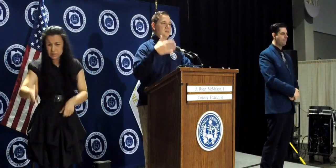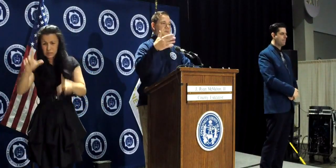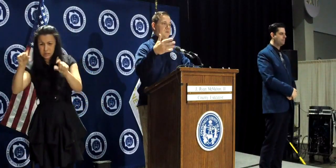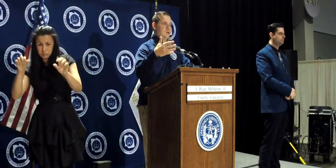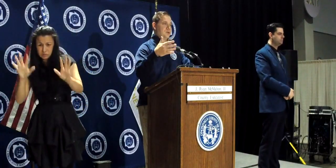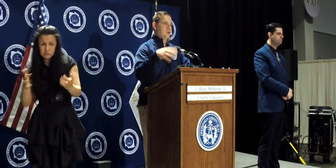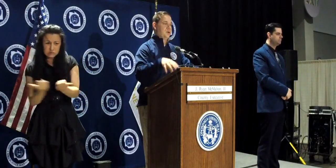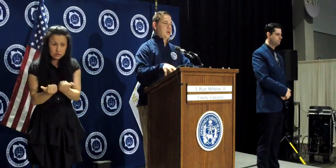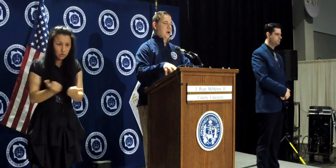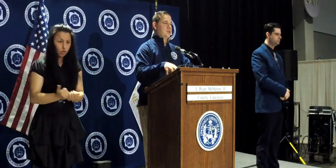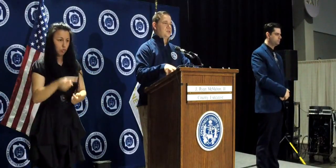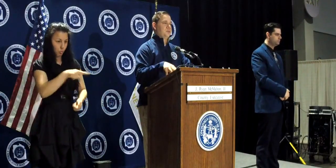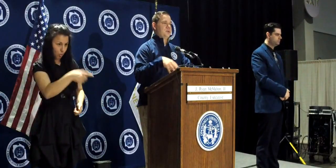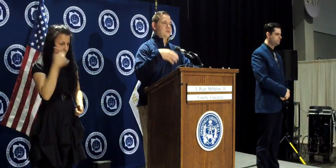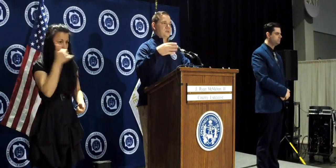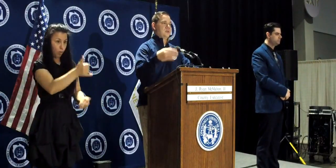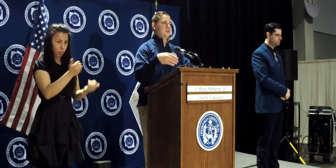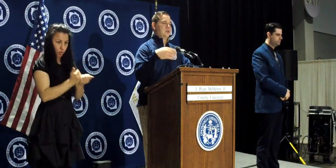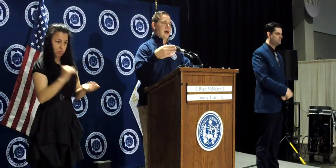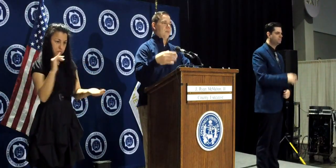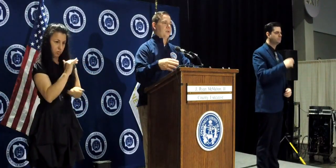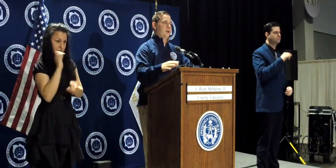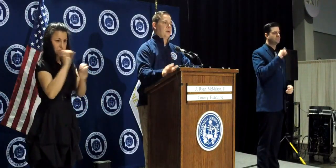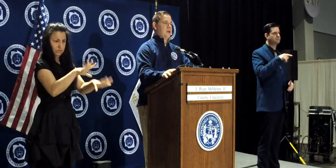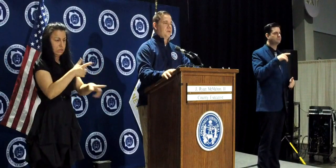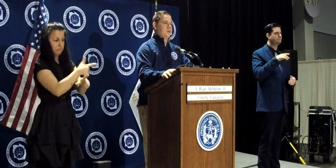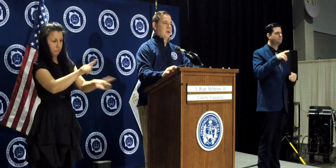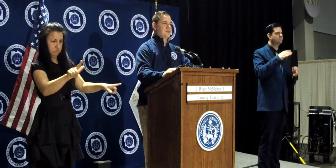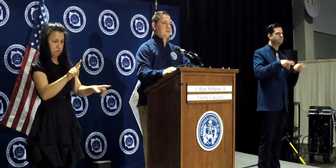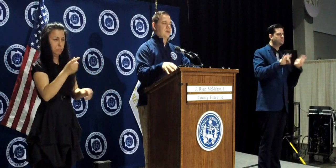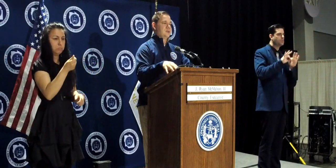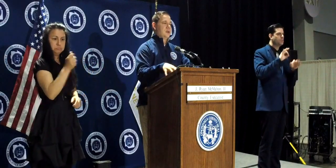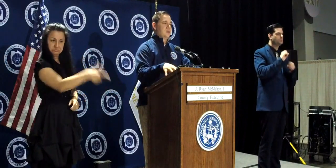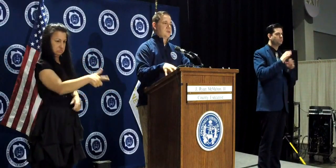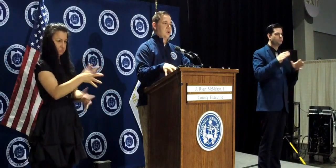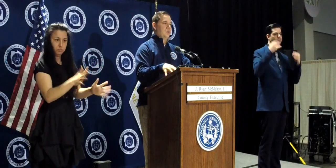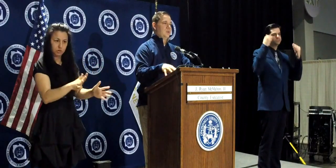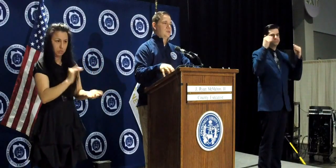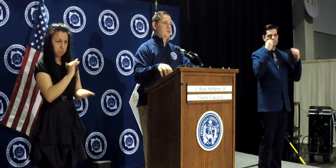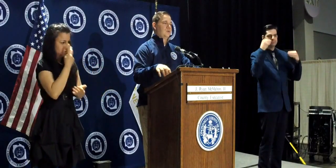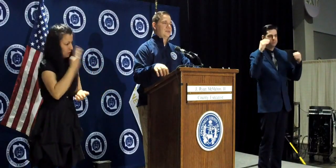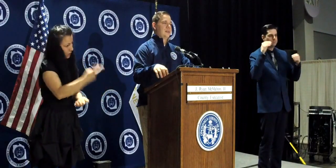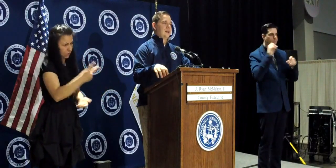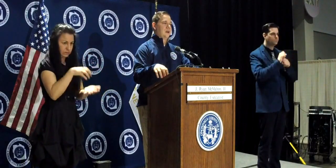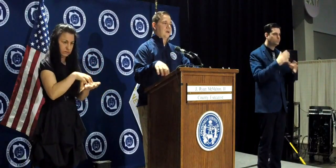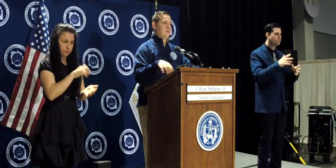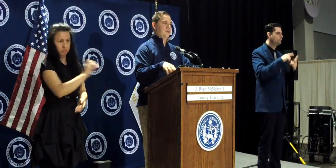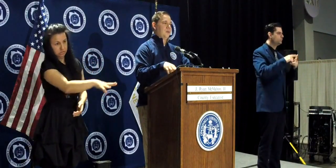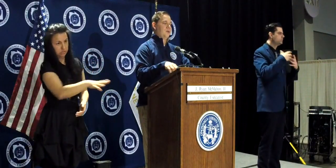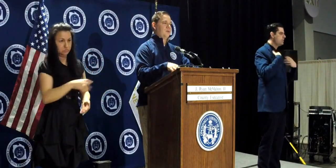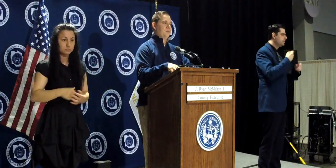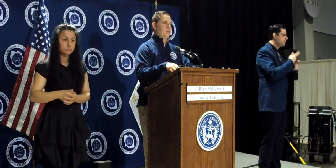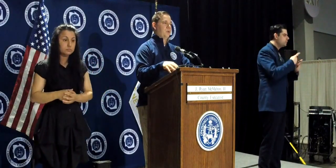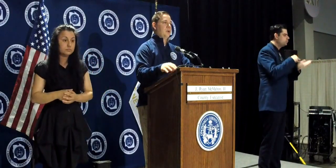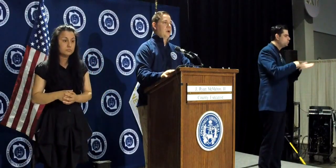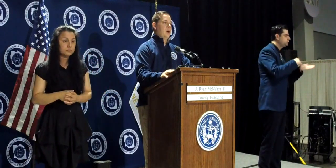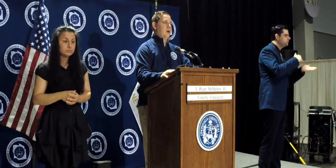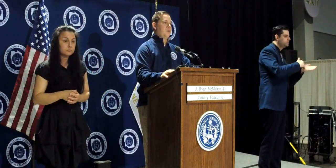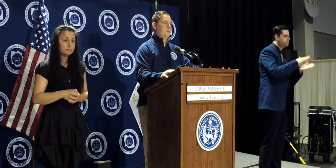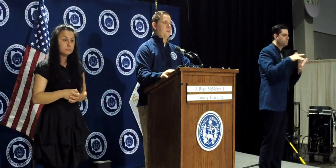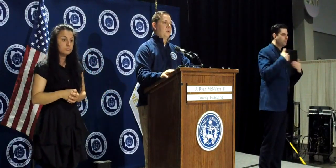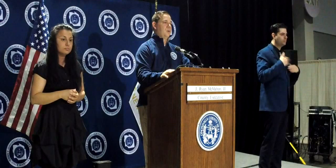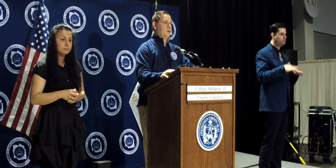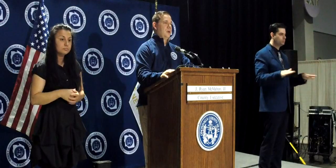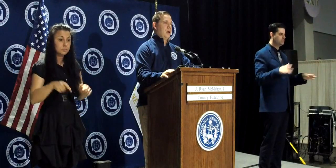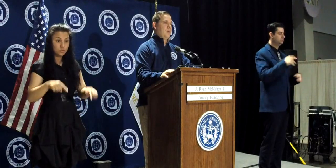emergency management infrastructure, our essential businesses continue to operate for the rest of us. So this is free daycare for the month of April